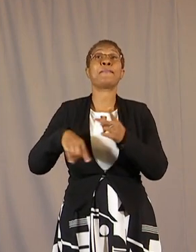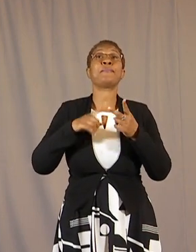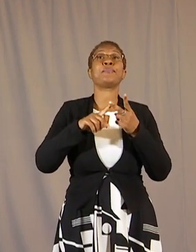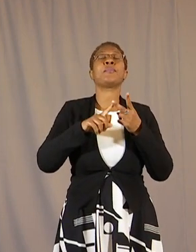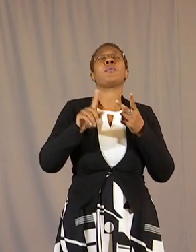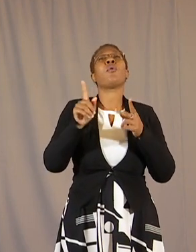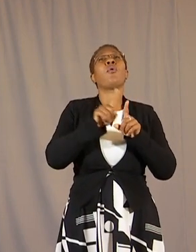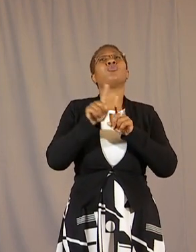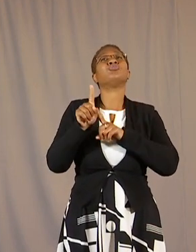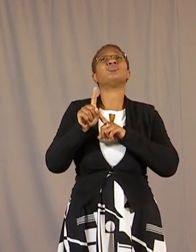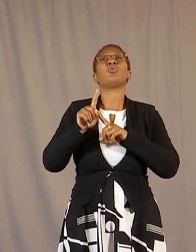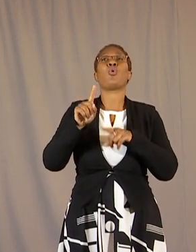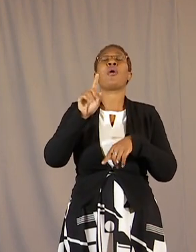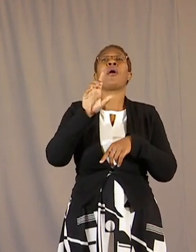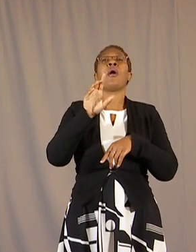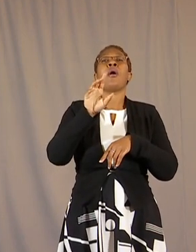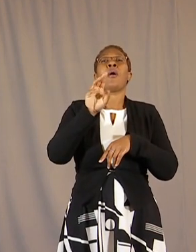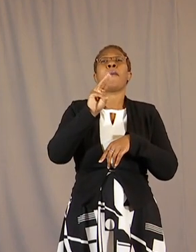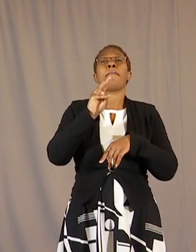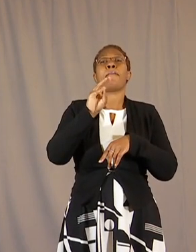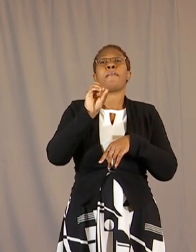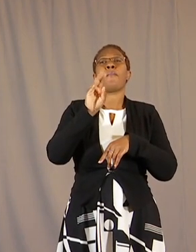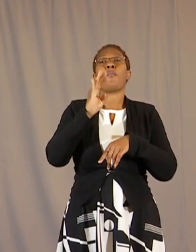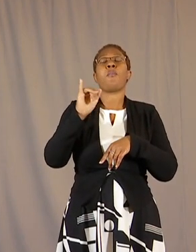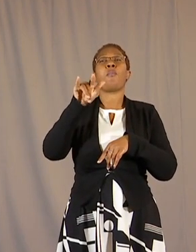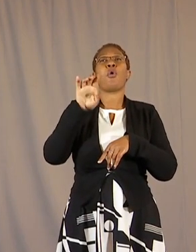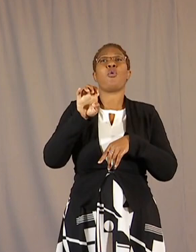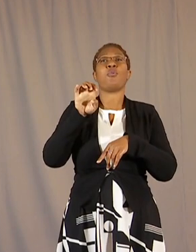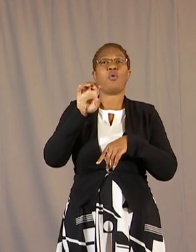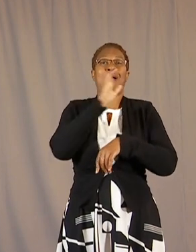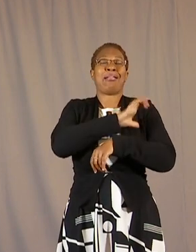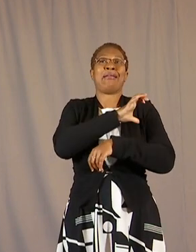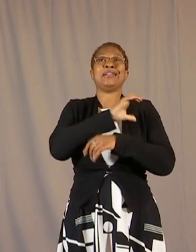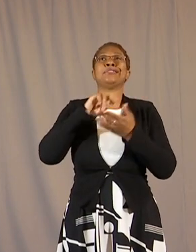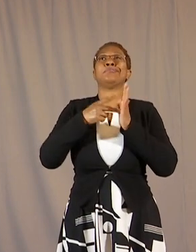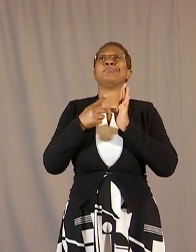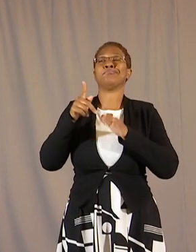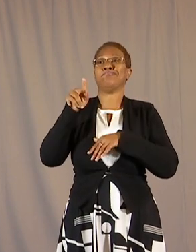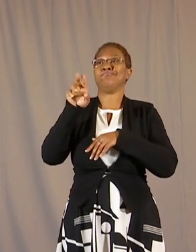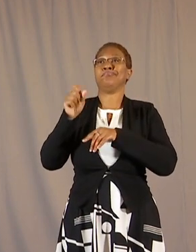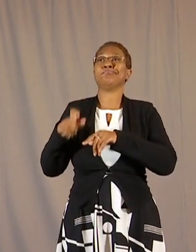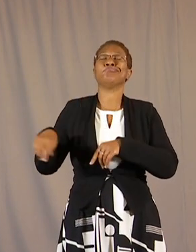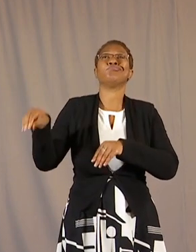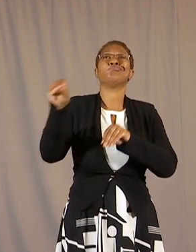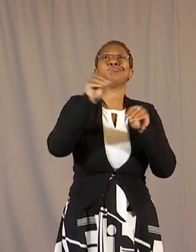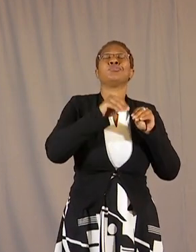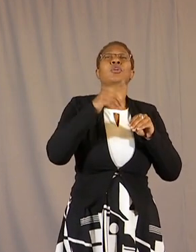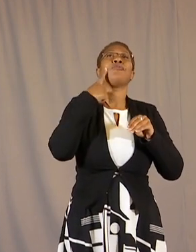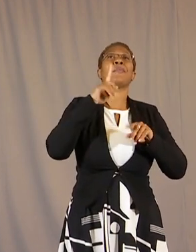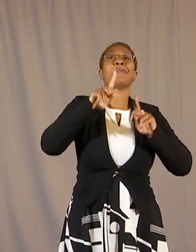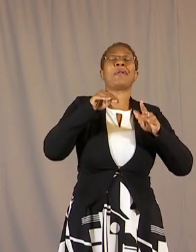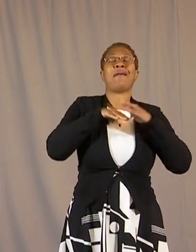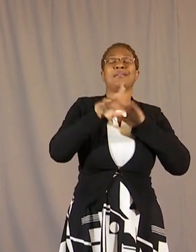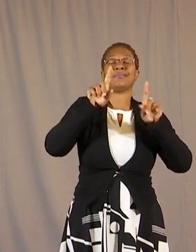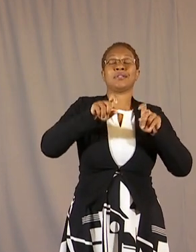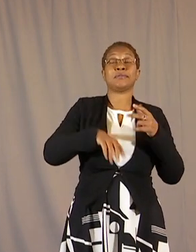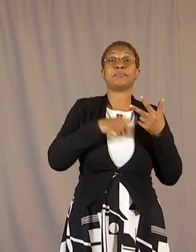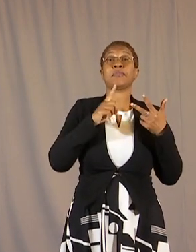of these were to reach people who may not have traditional access to urgent care, emergency departments,